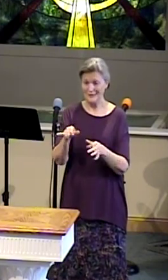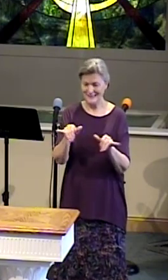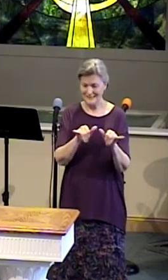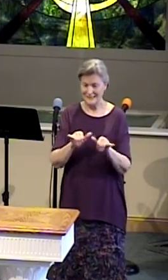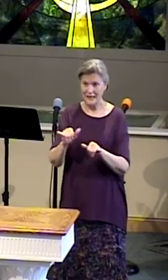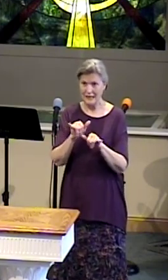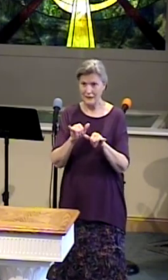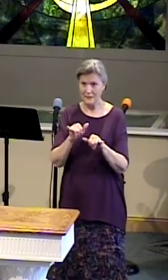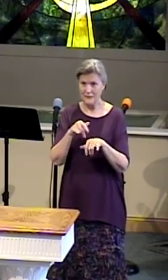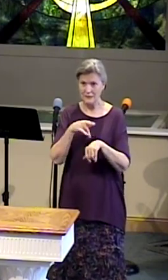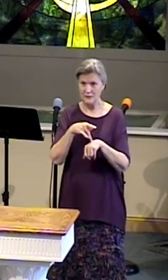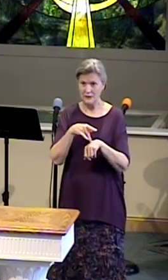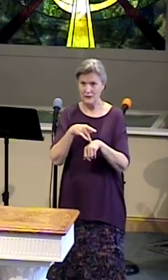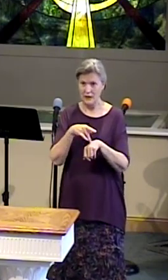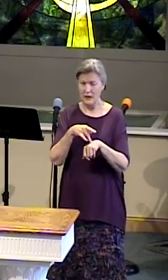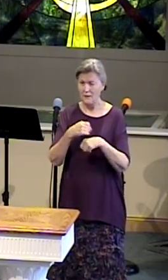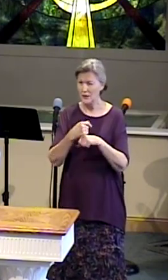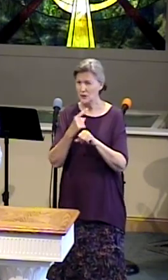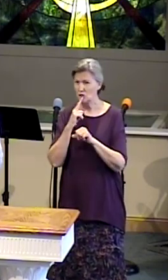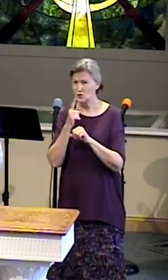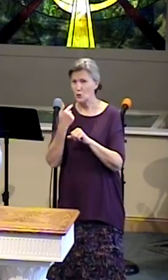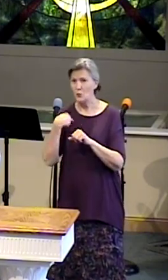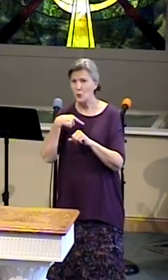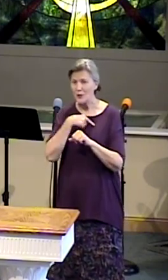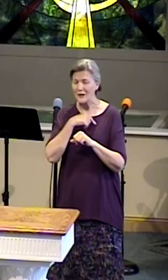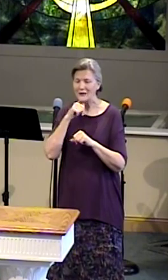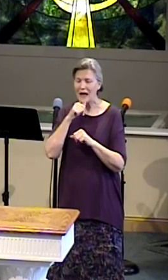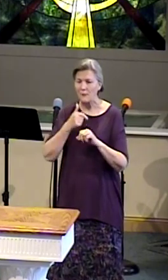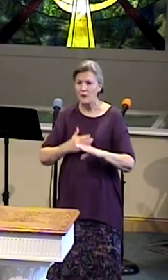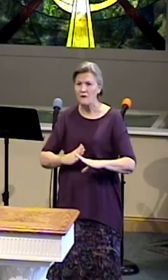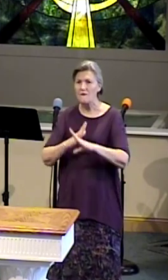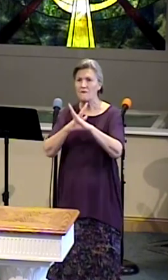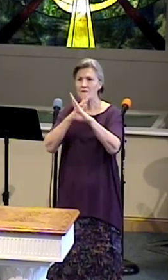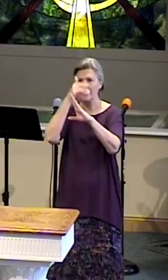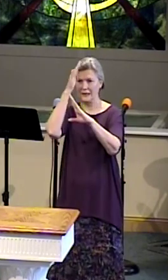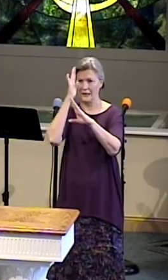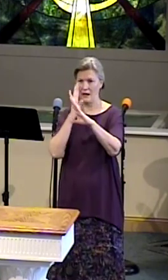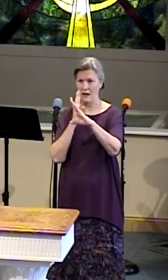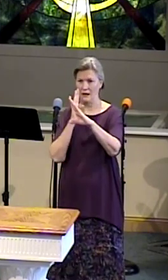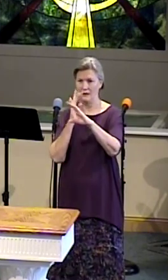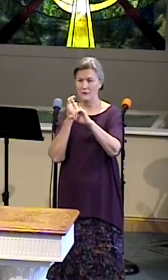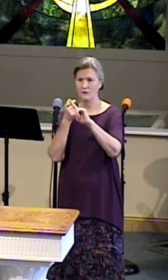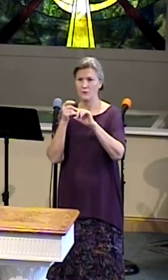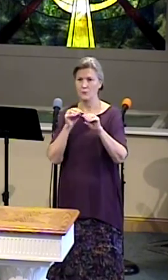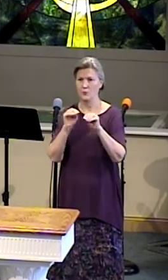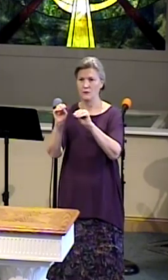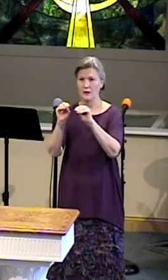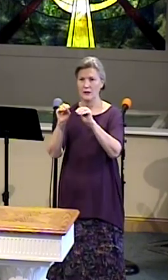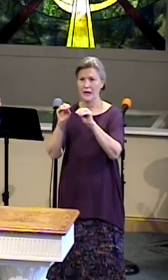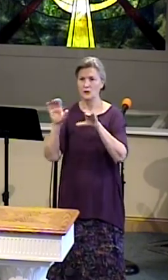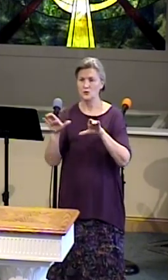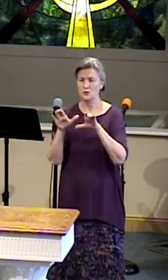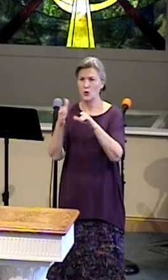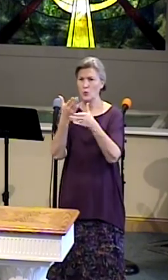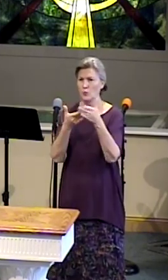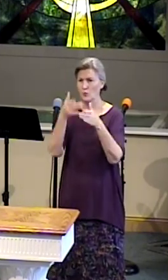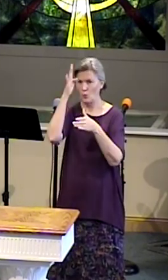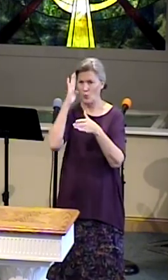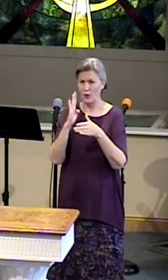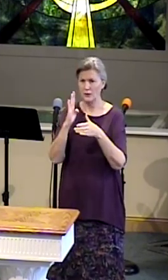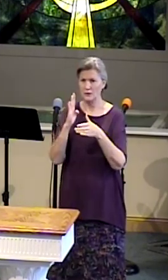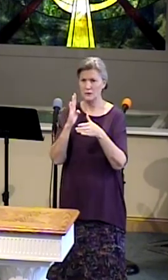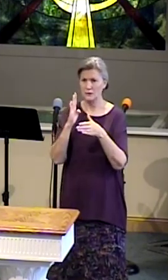prevent God from doing what he wants to do. The question is not why. The question is, why